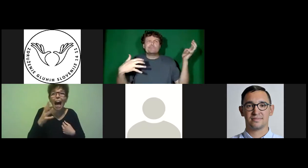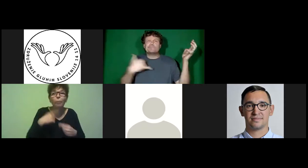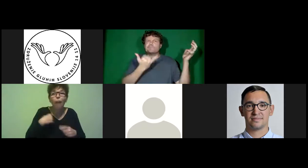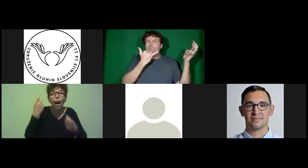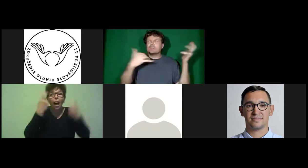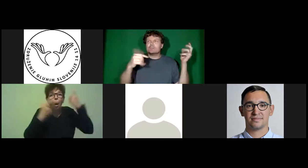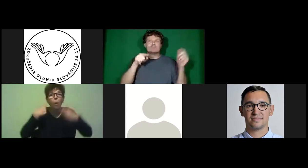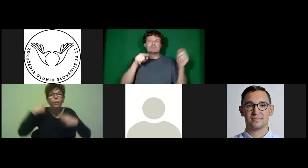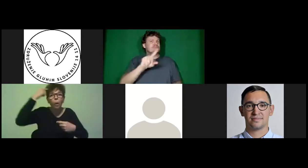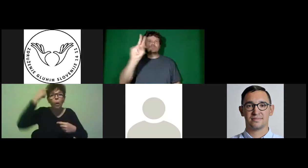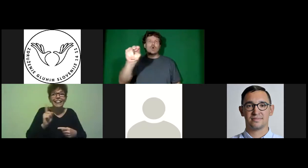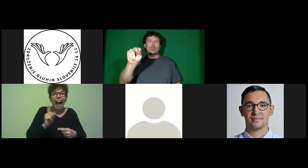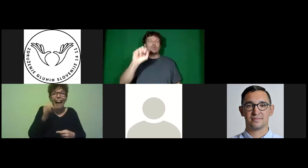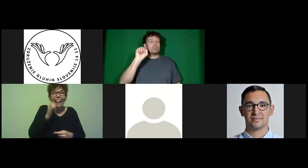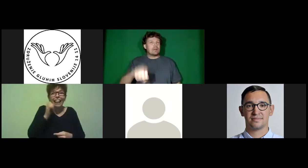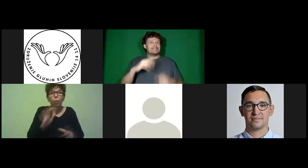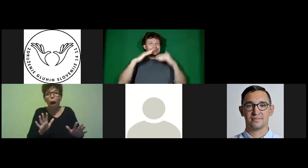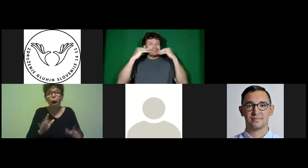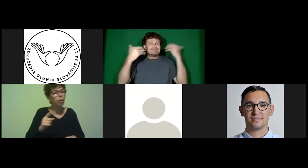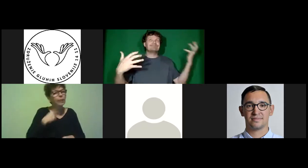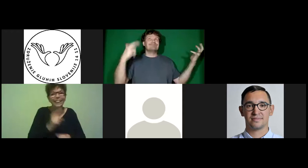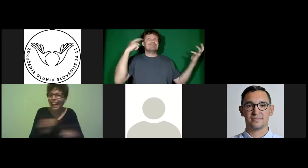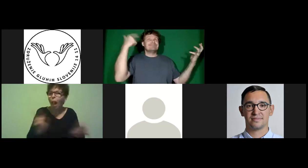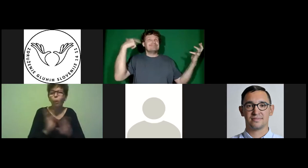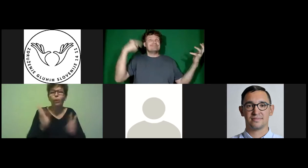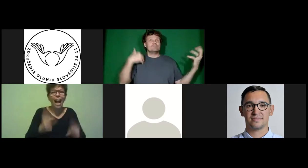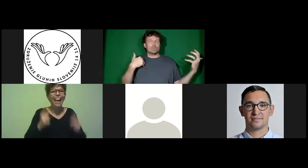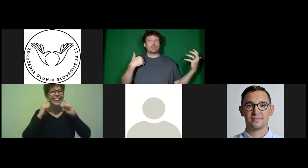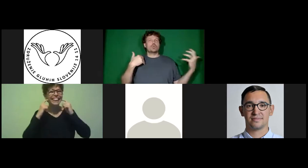And you can't show the effort